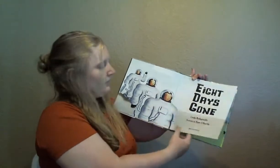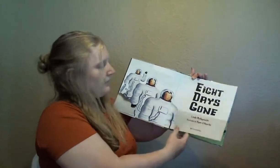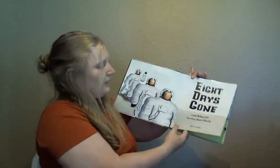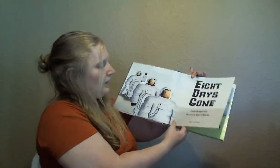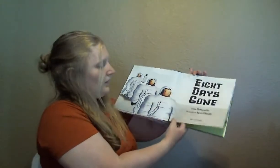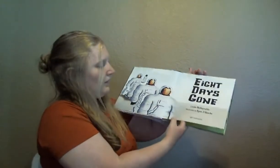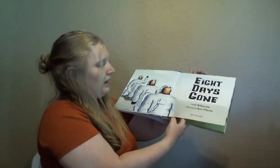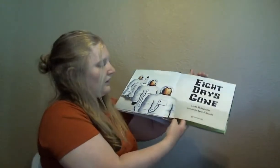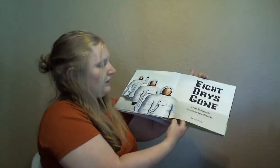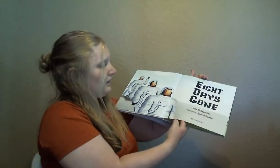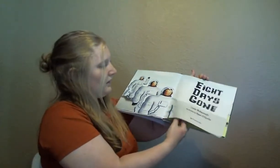Alright.